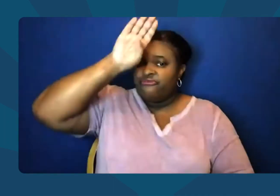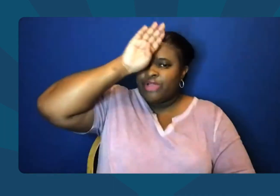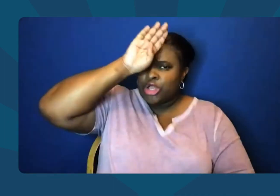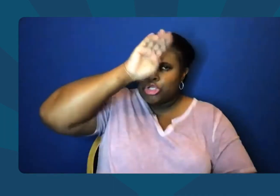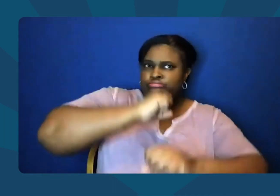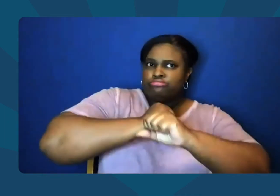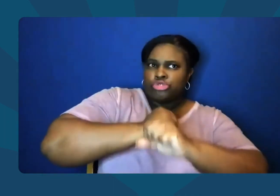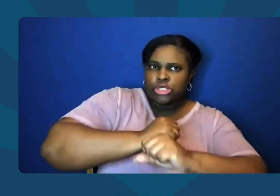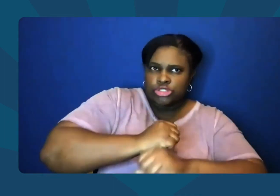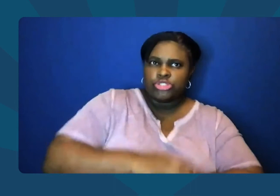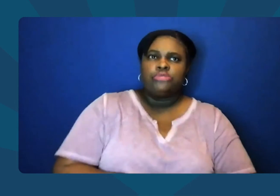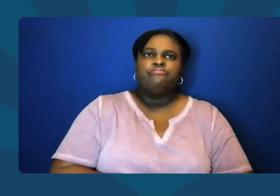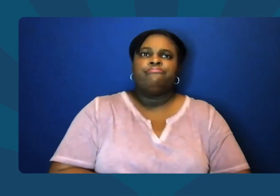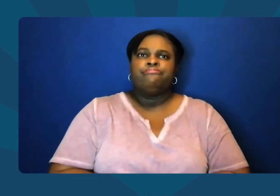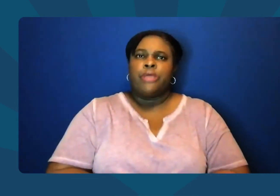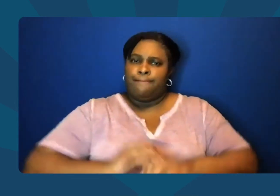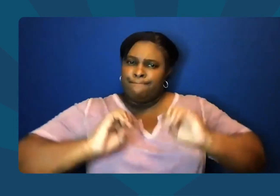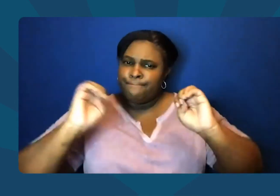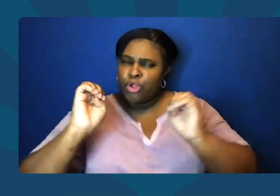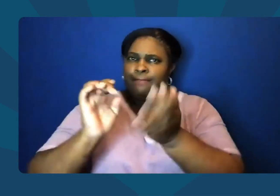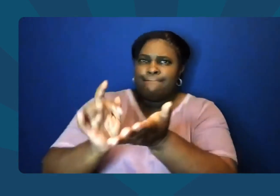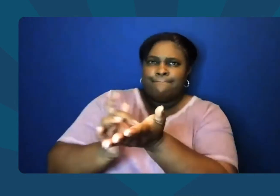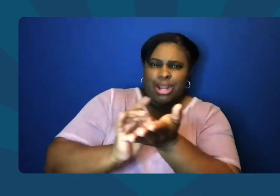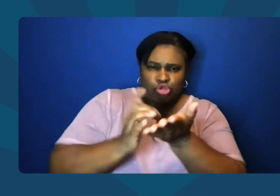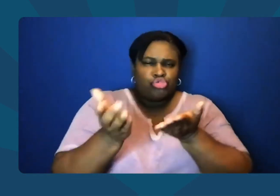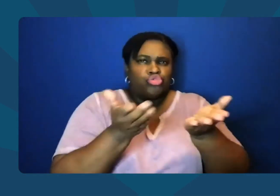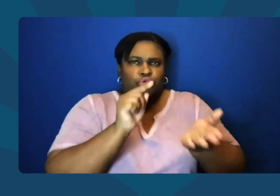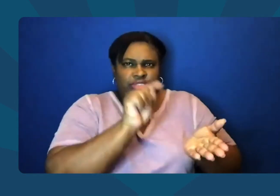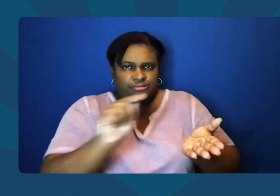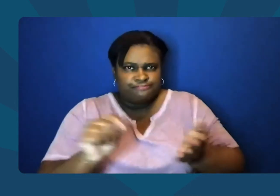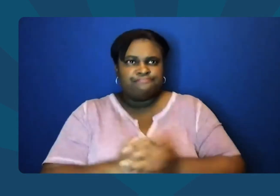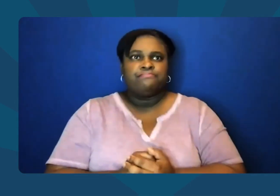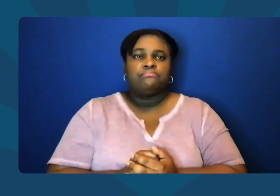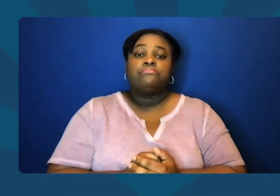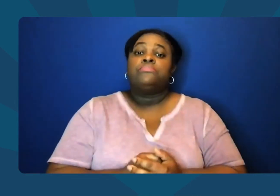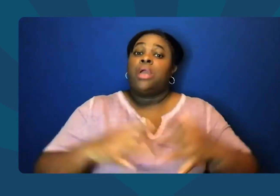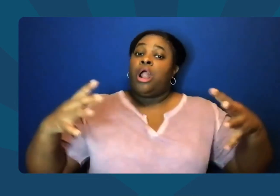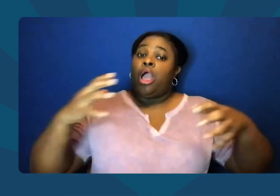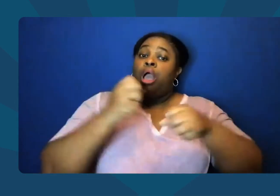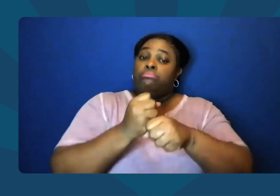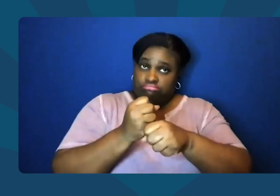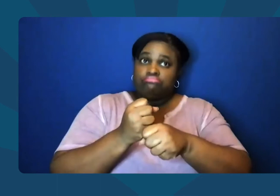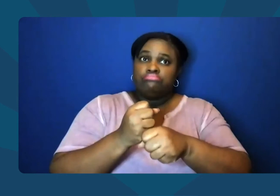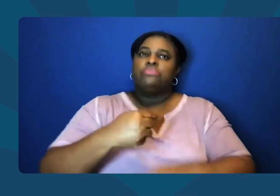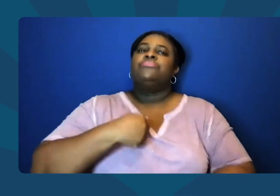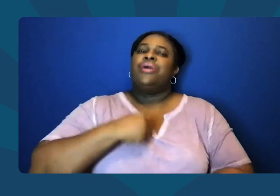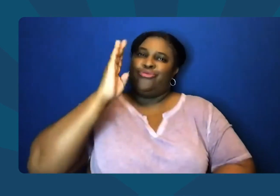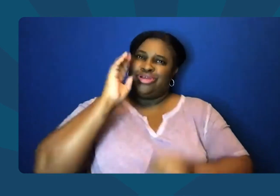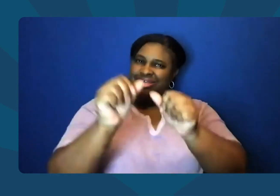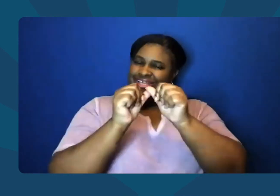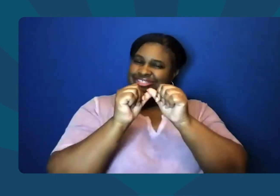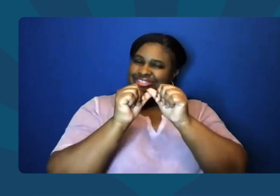enforcement, fire protection, and emergency medical services. In